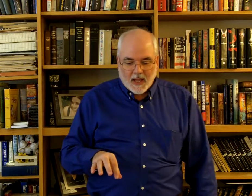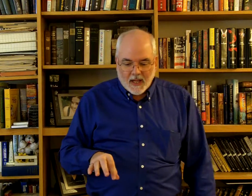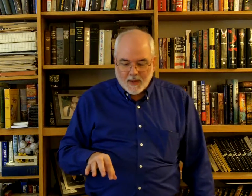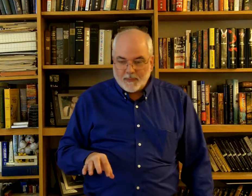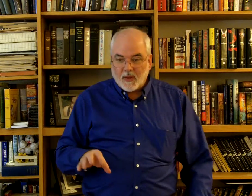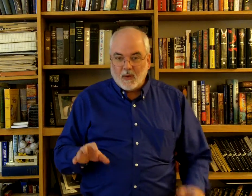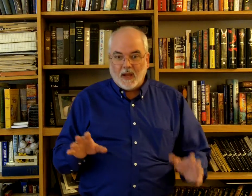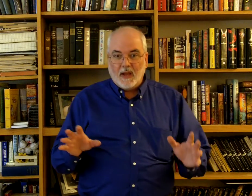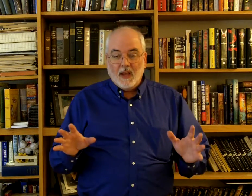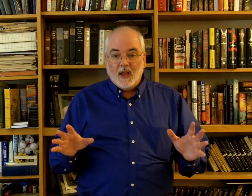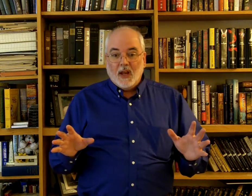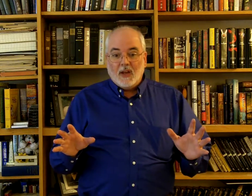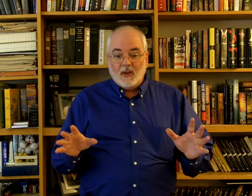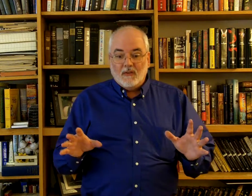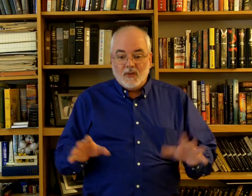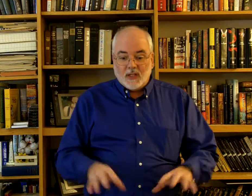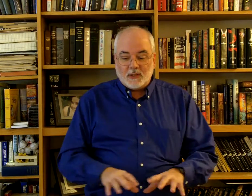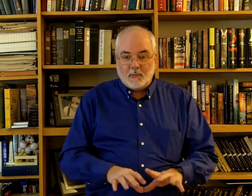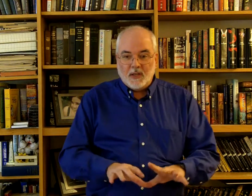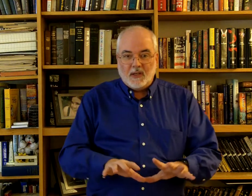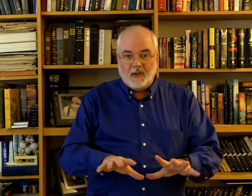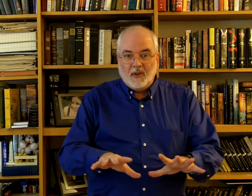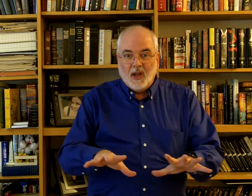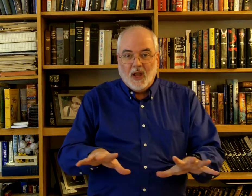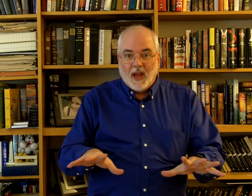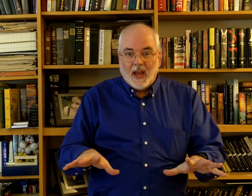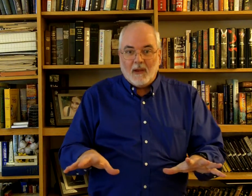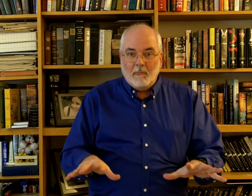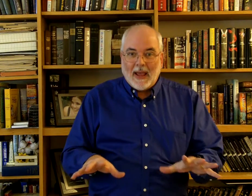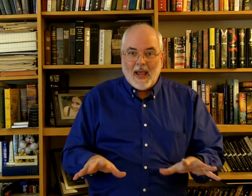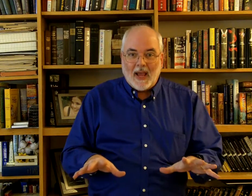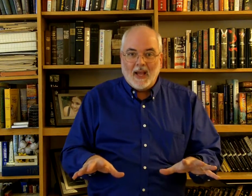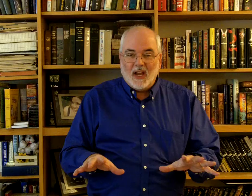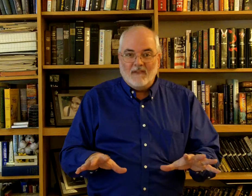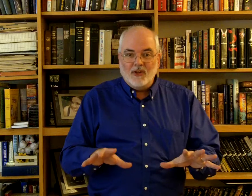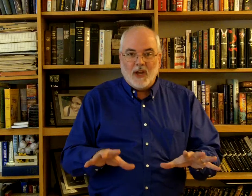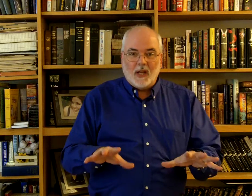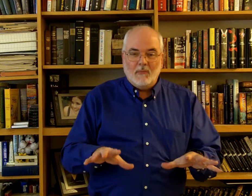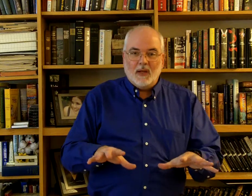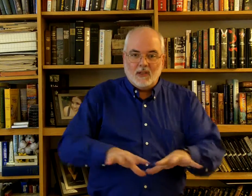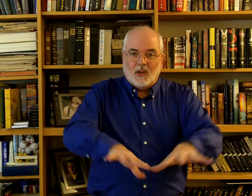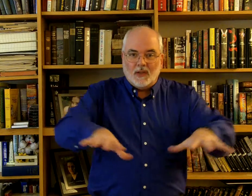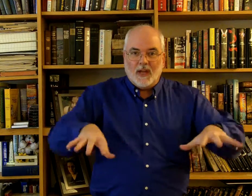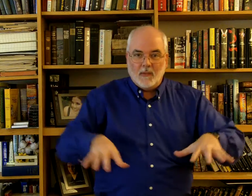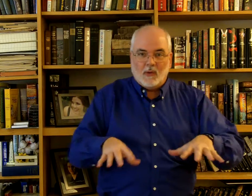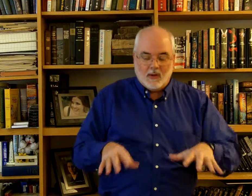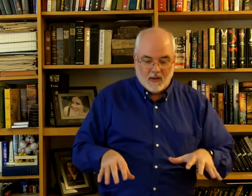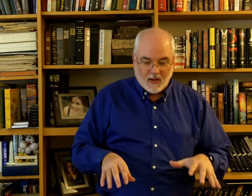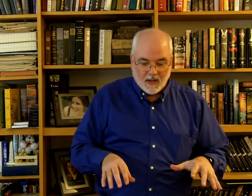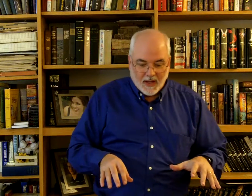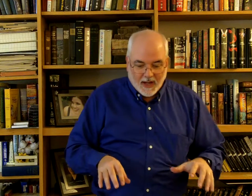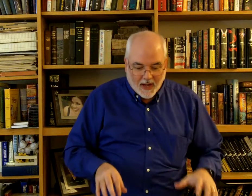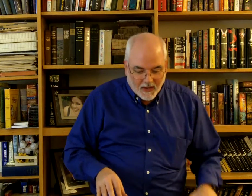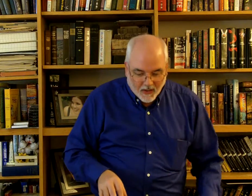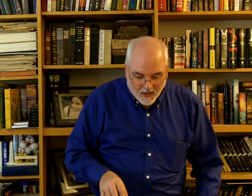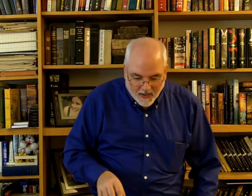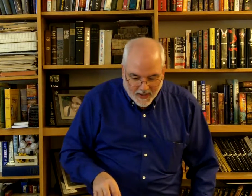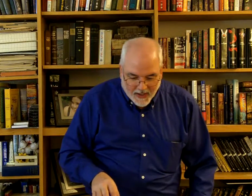like, okay, you've just spilled a bag of jelly beans on the table. And you're looking at them